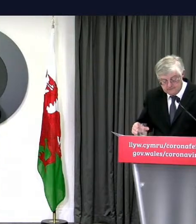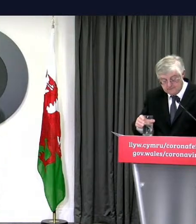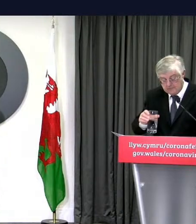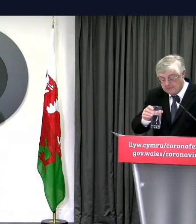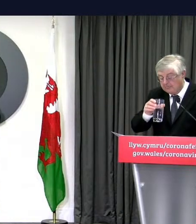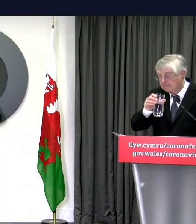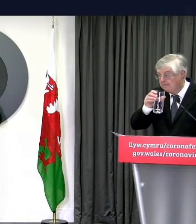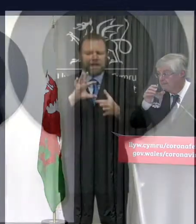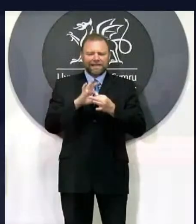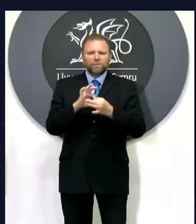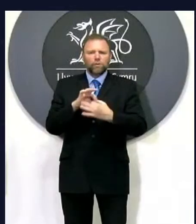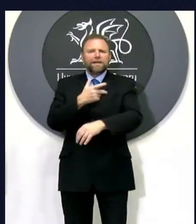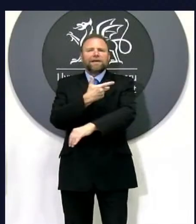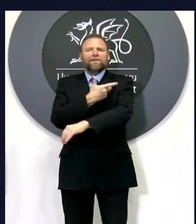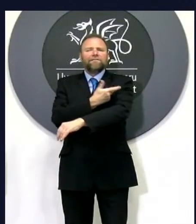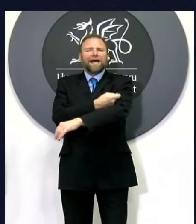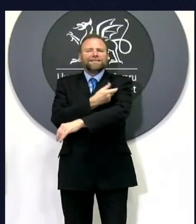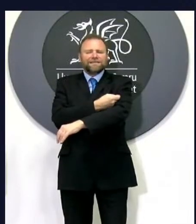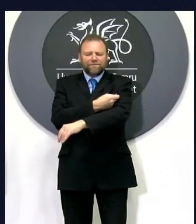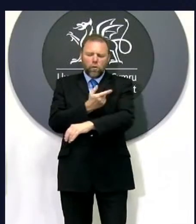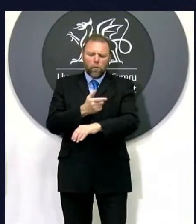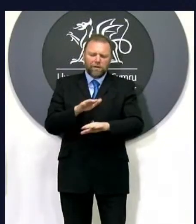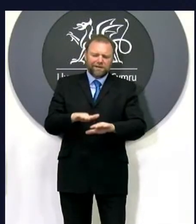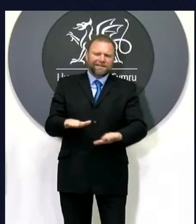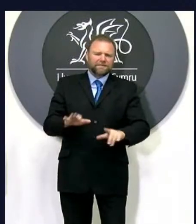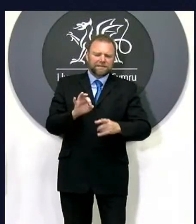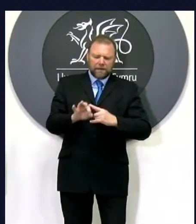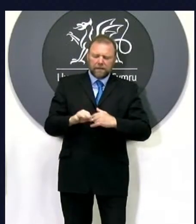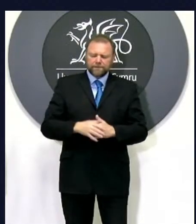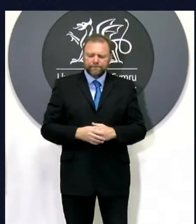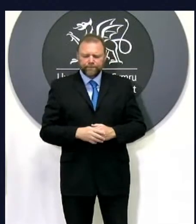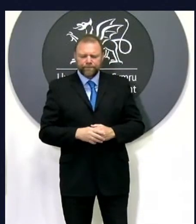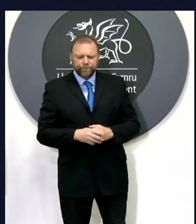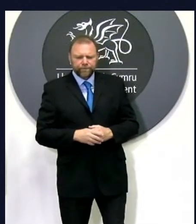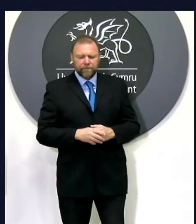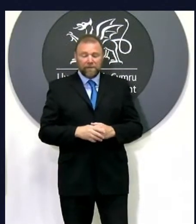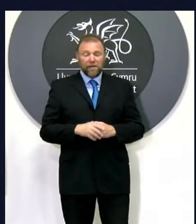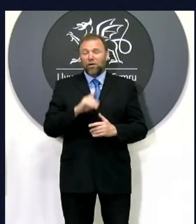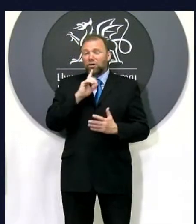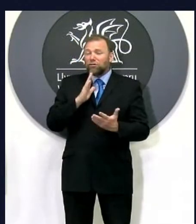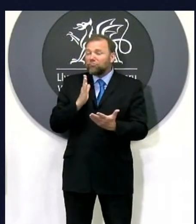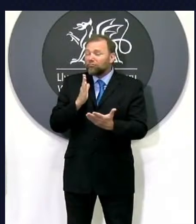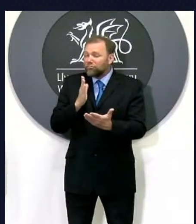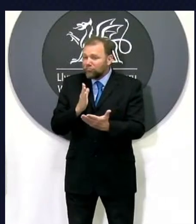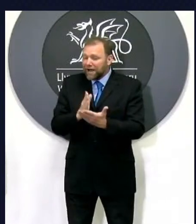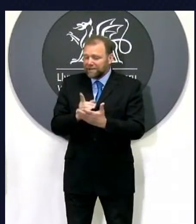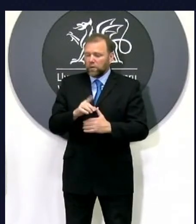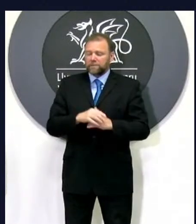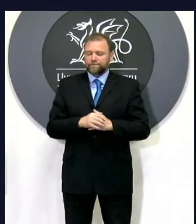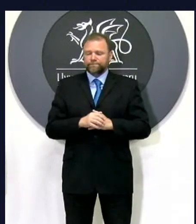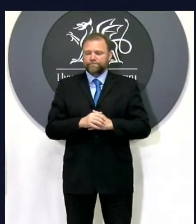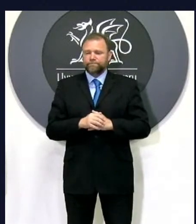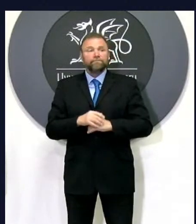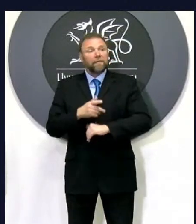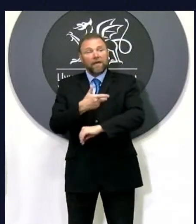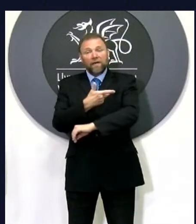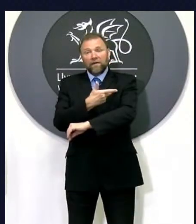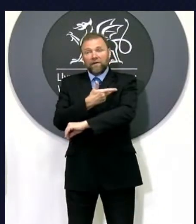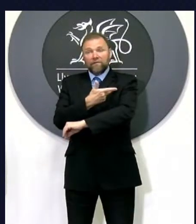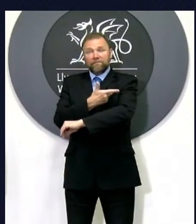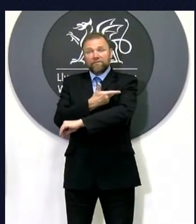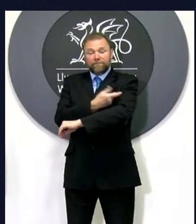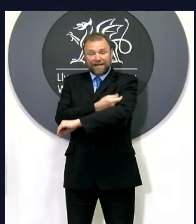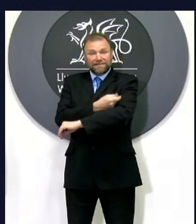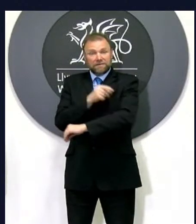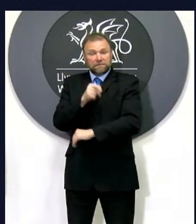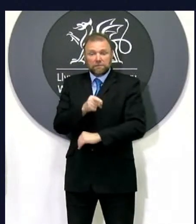know, for kids particularly, I mean, the reality is that these vaccines are remarkably effective at doing what we ask of them, which